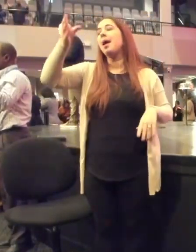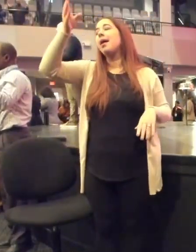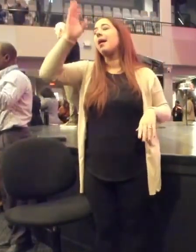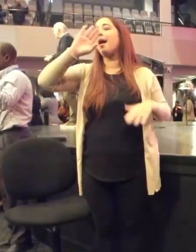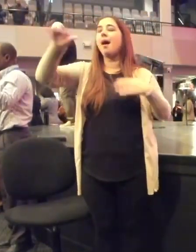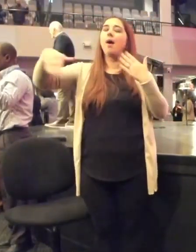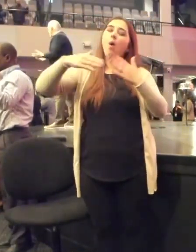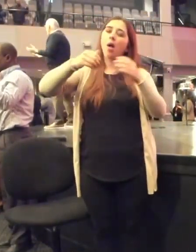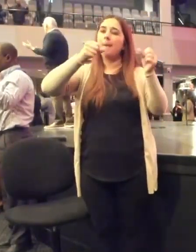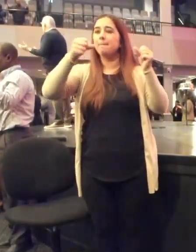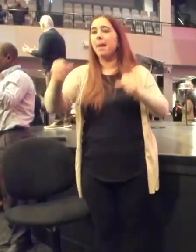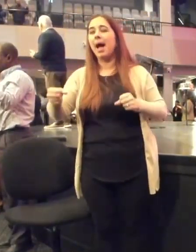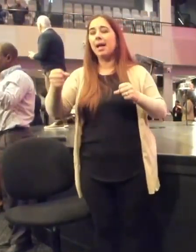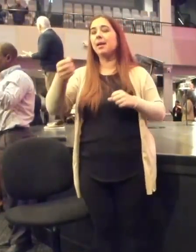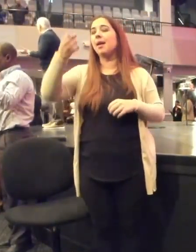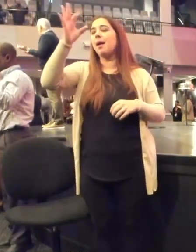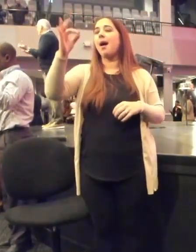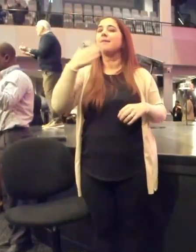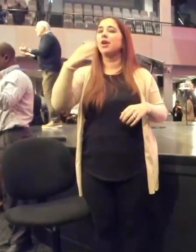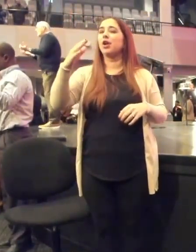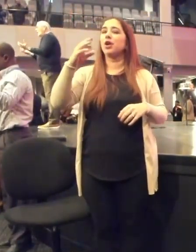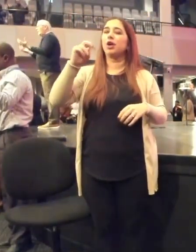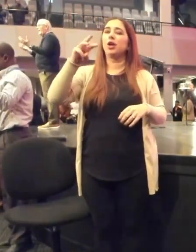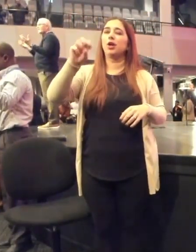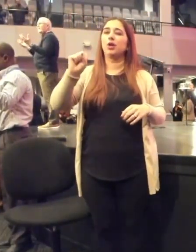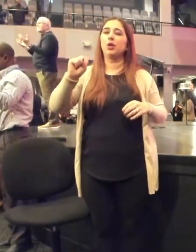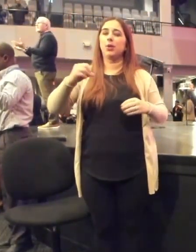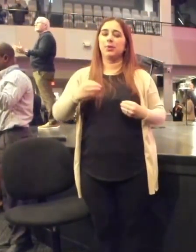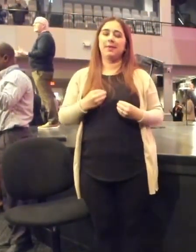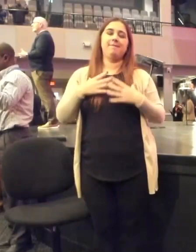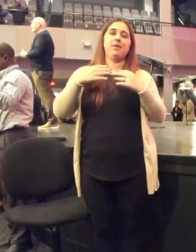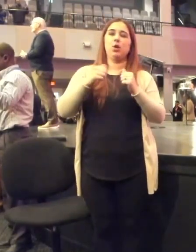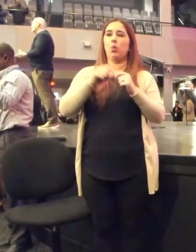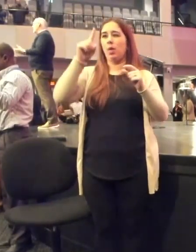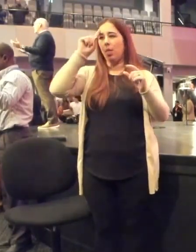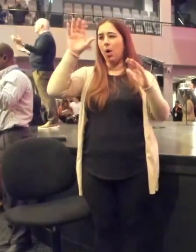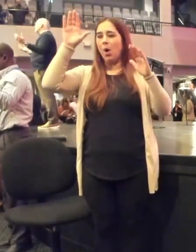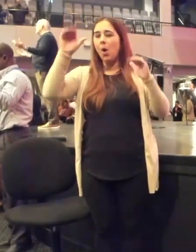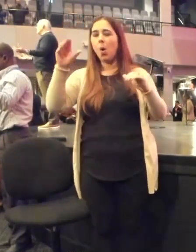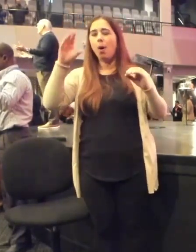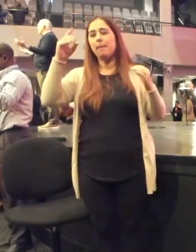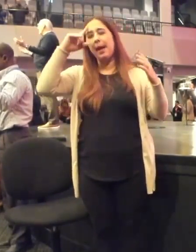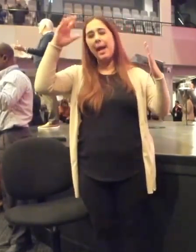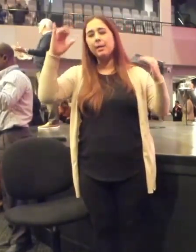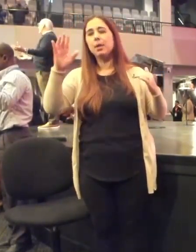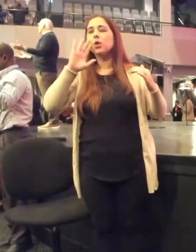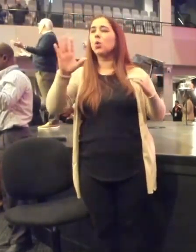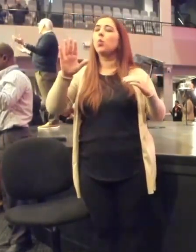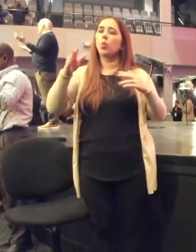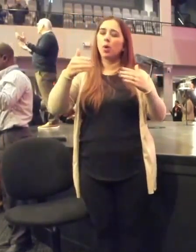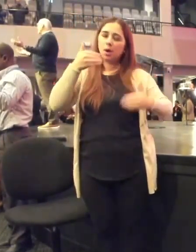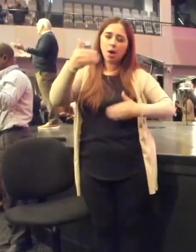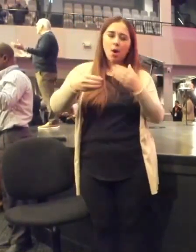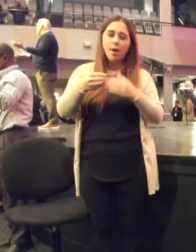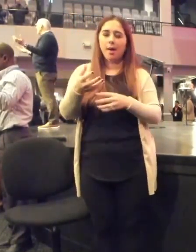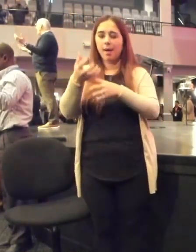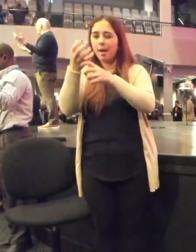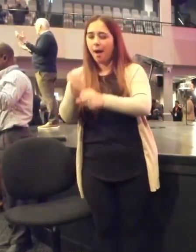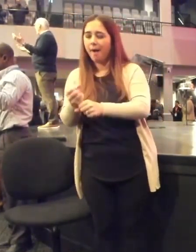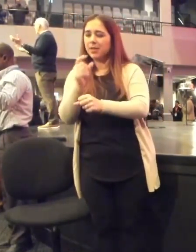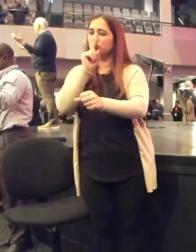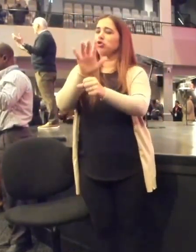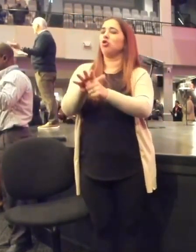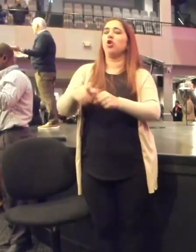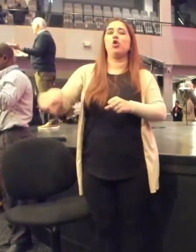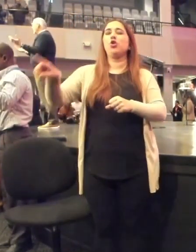Almighty, the God of good news, may He fill you with hope and expectation that you'll walk this week in confidence and assurance that you're